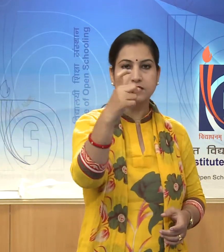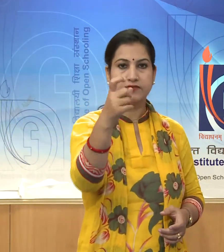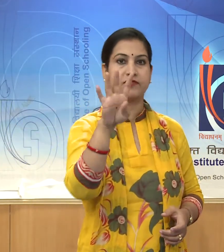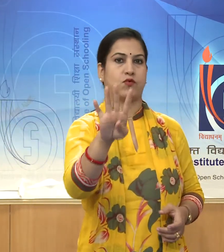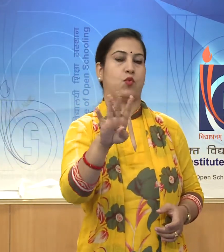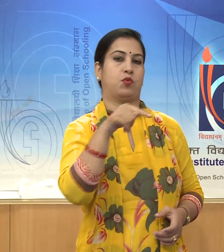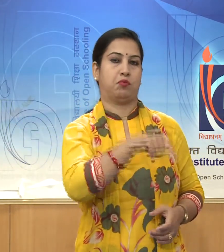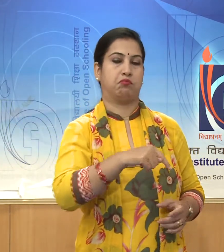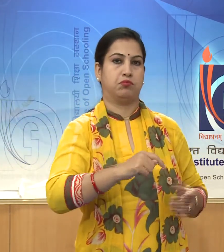1874.